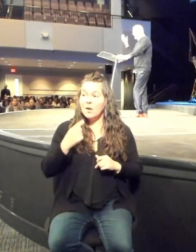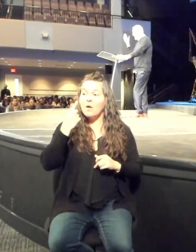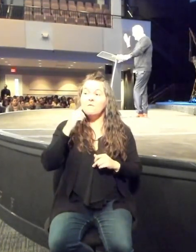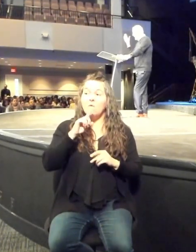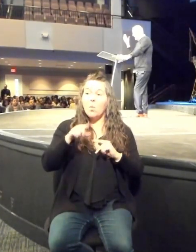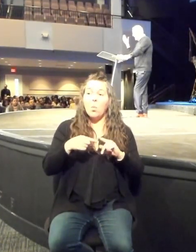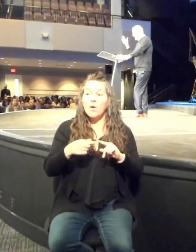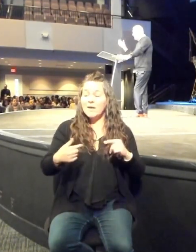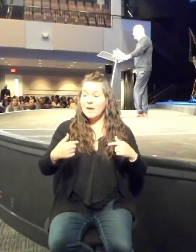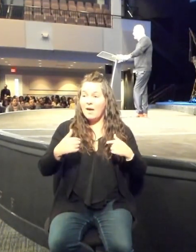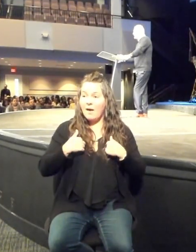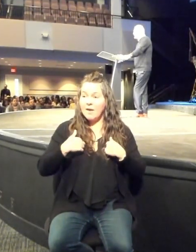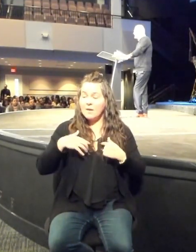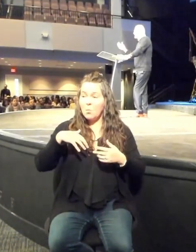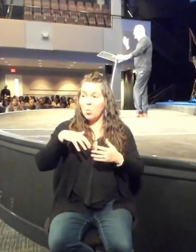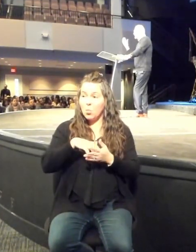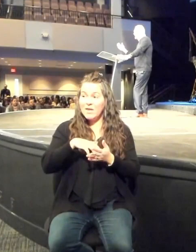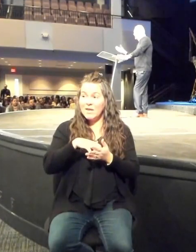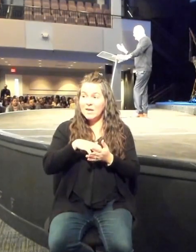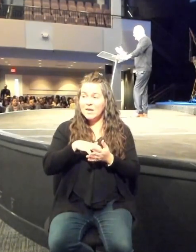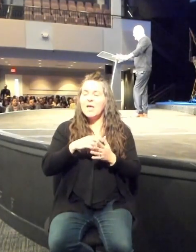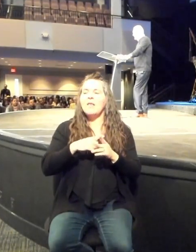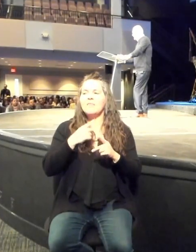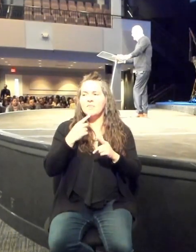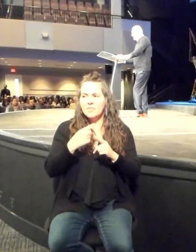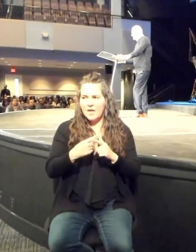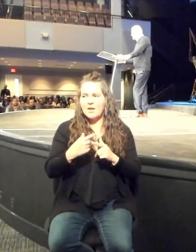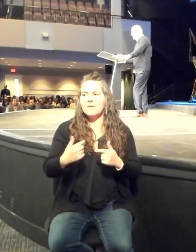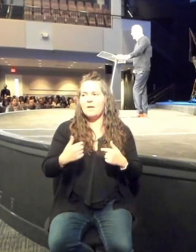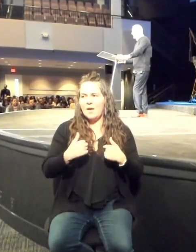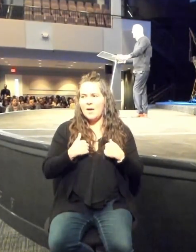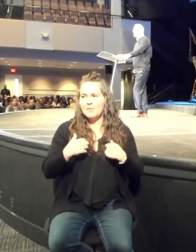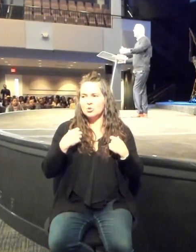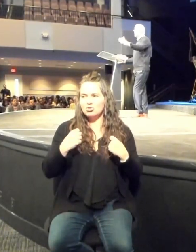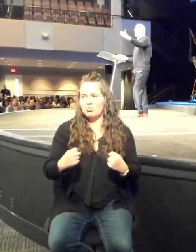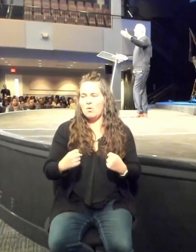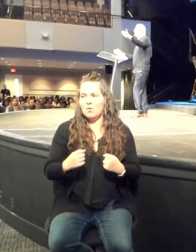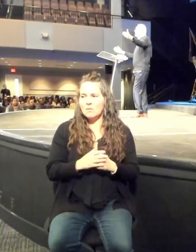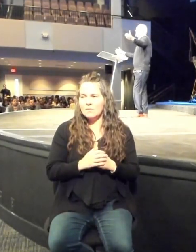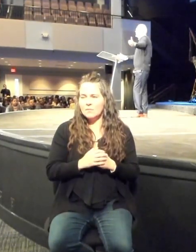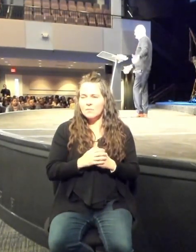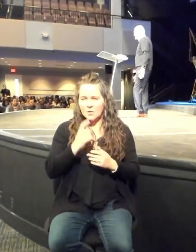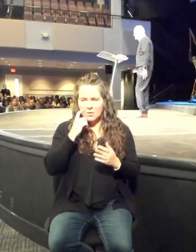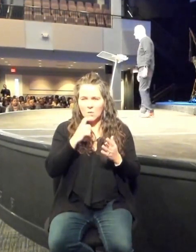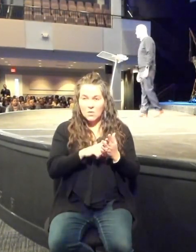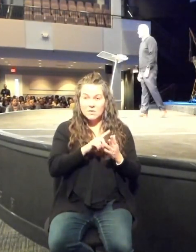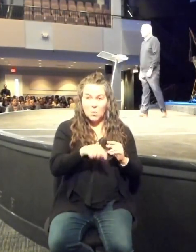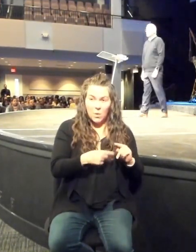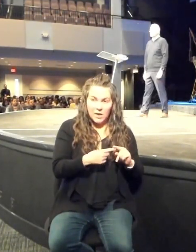when I am weak, then I am strong. Notice the when then.